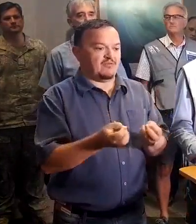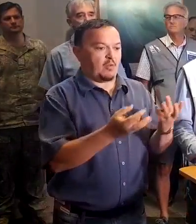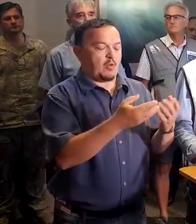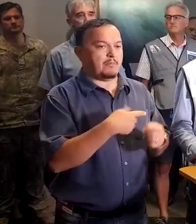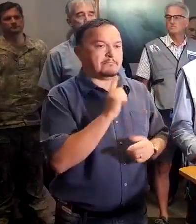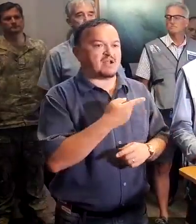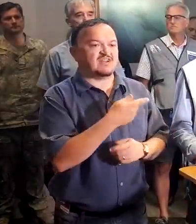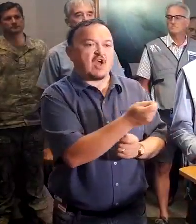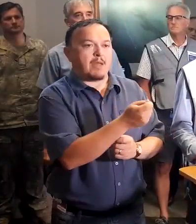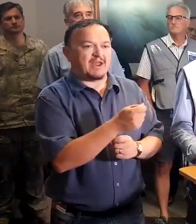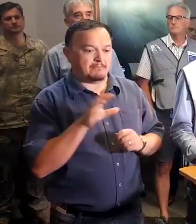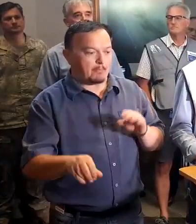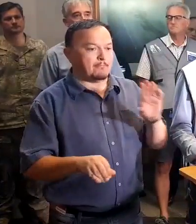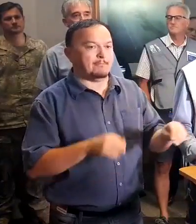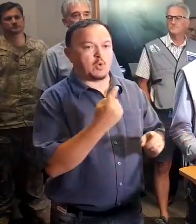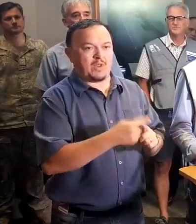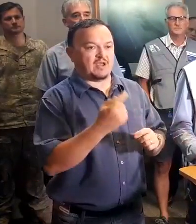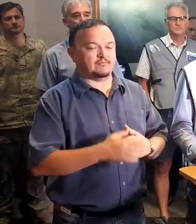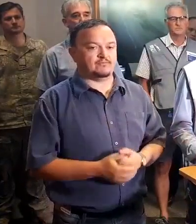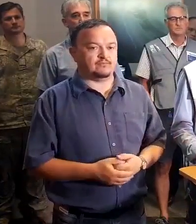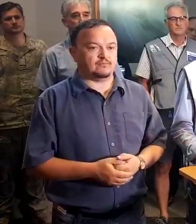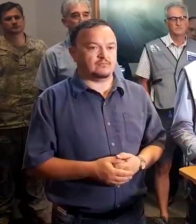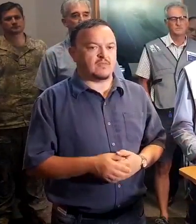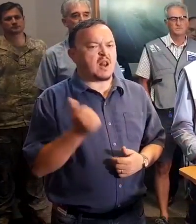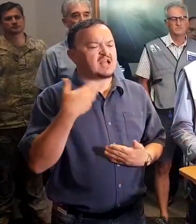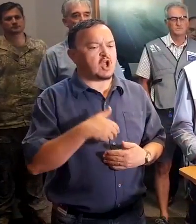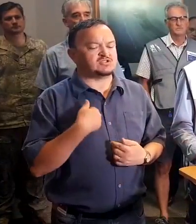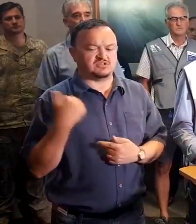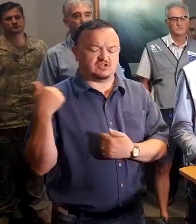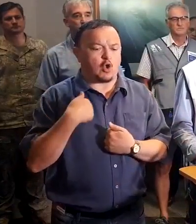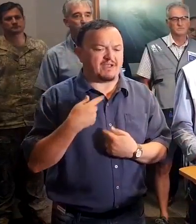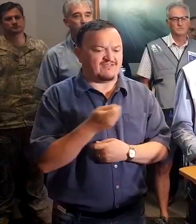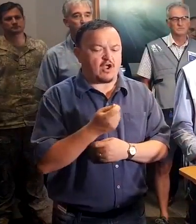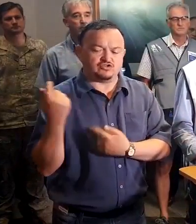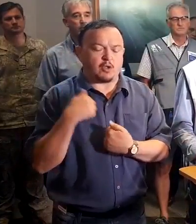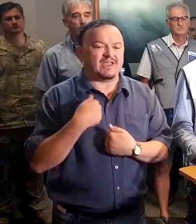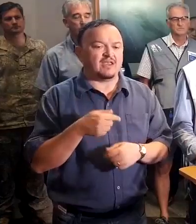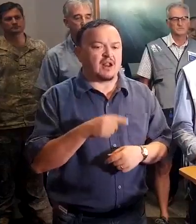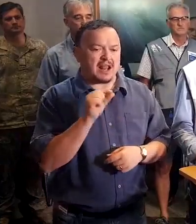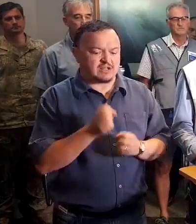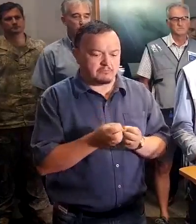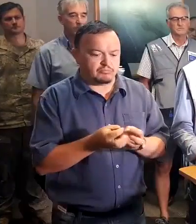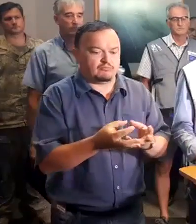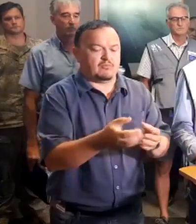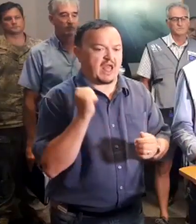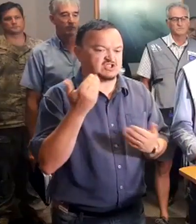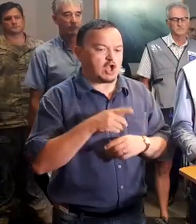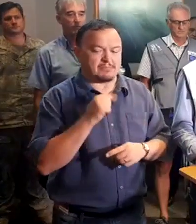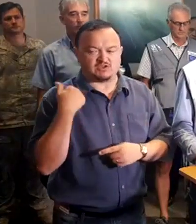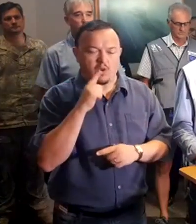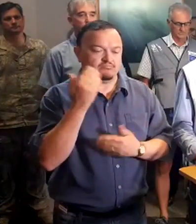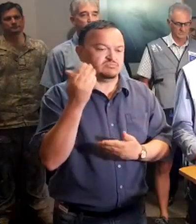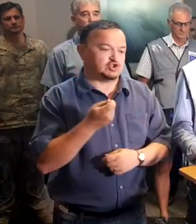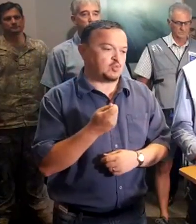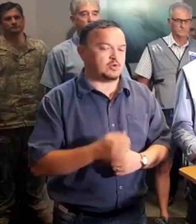ground. I believe there has been a small breakout overnight. Fire and Emergency will speak to that shortly. In